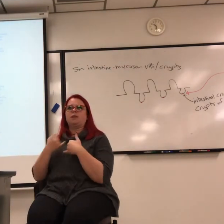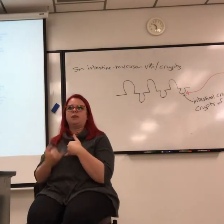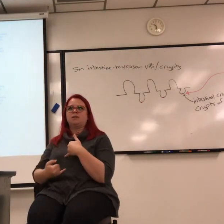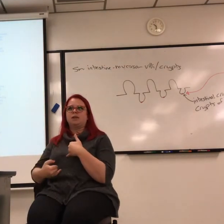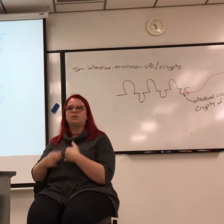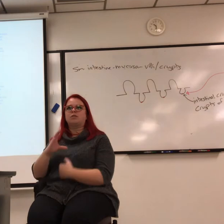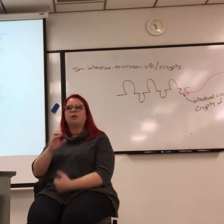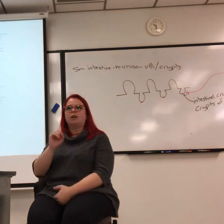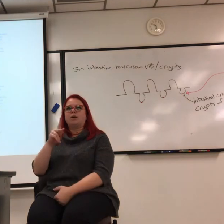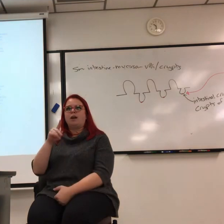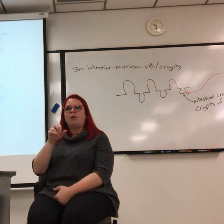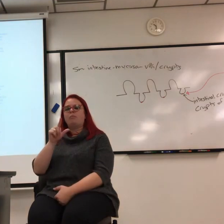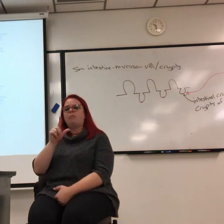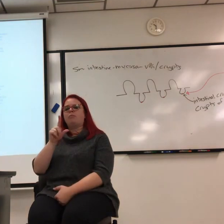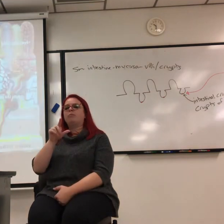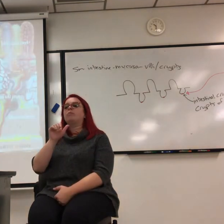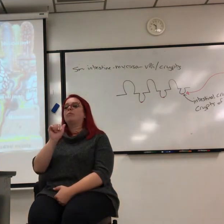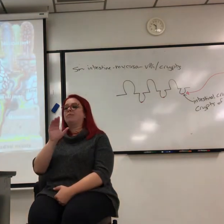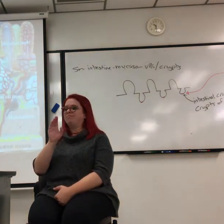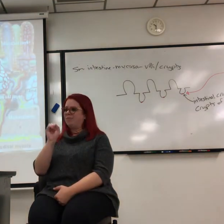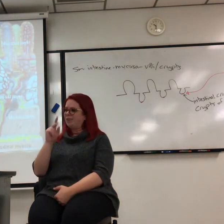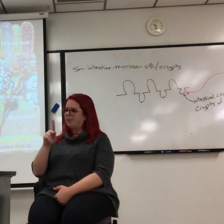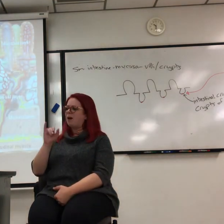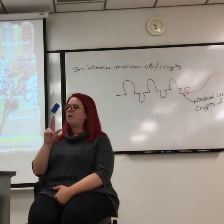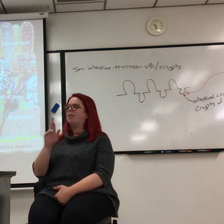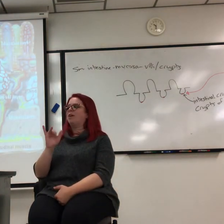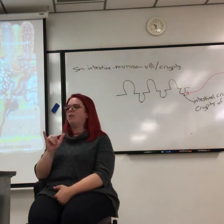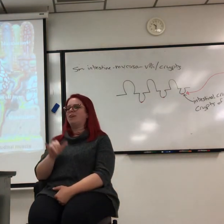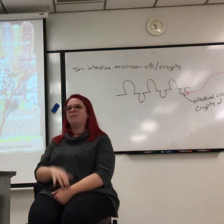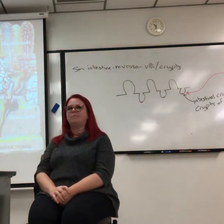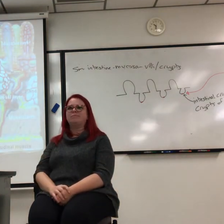And let's remember, we did look at this model before.